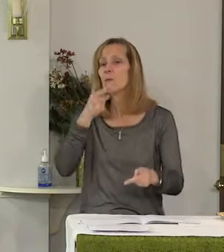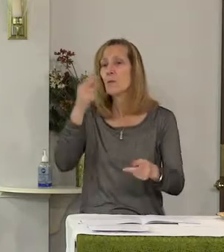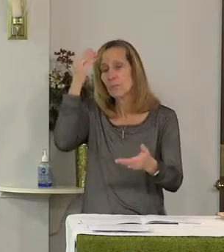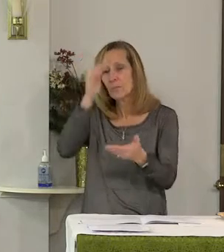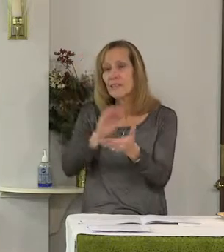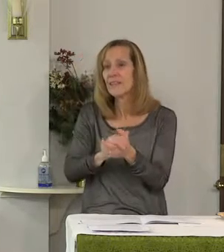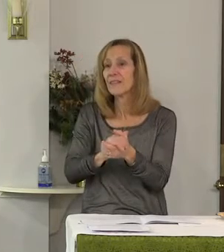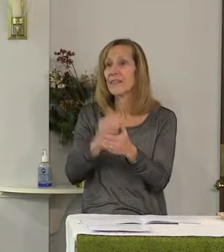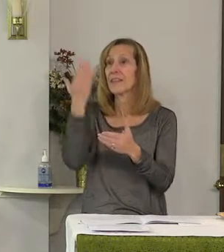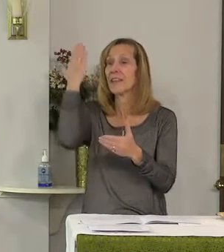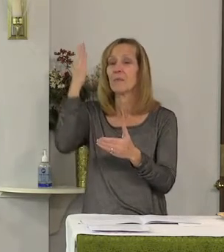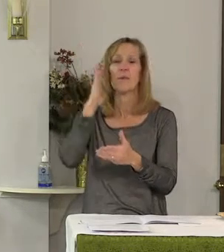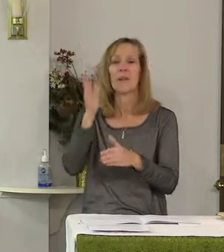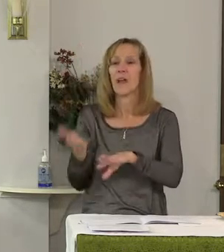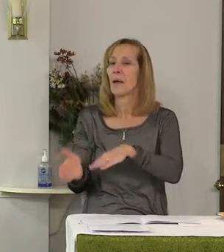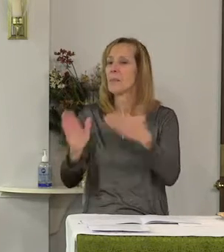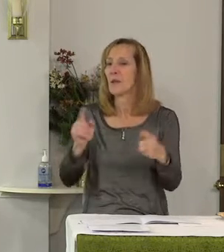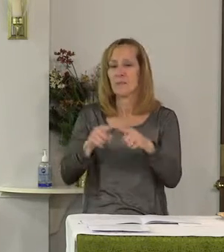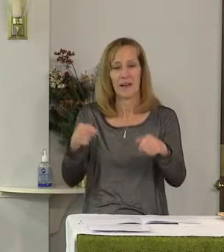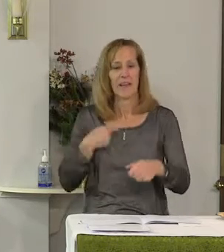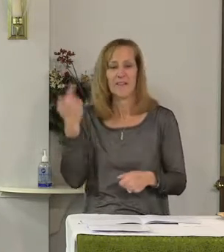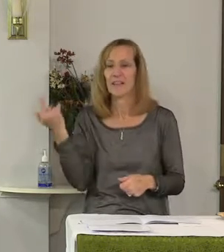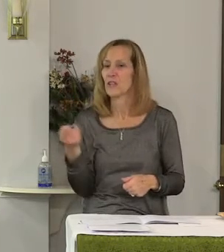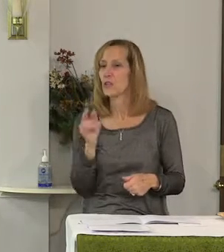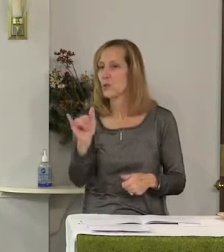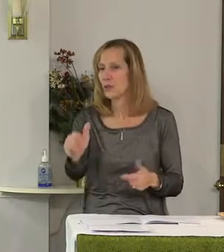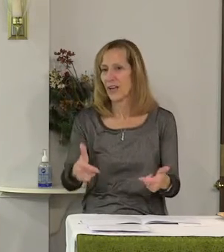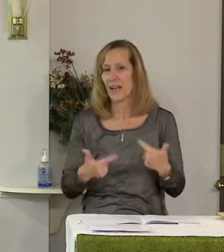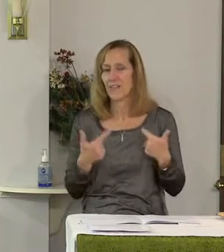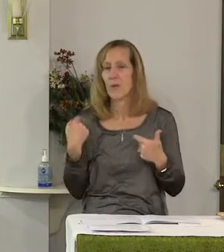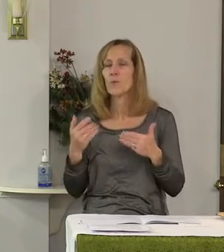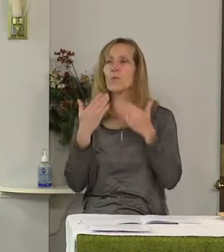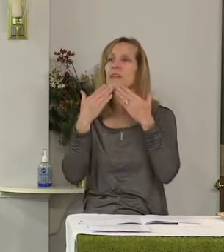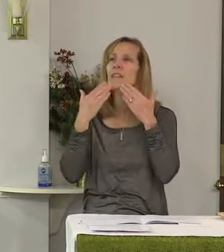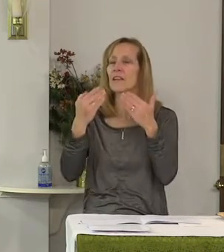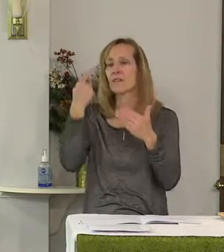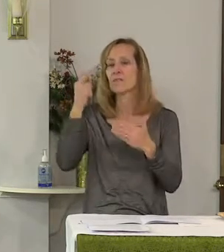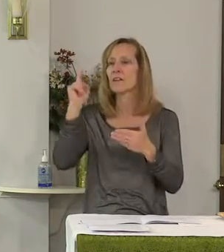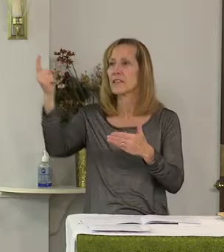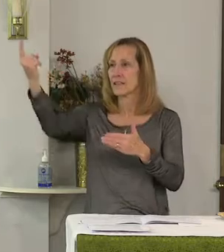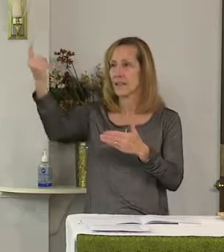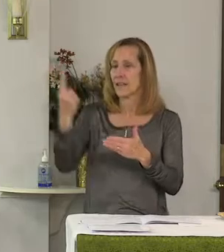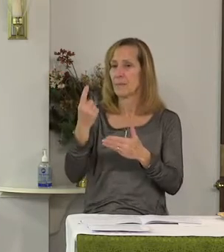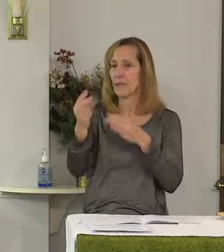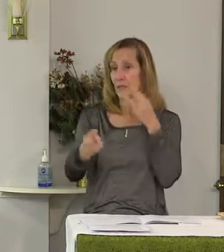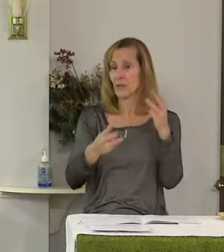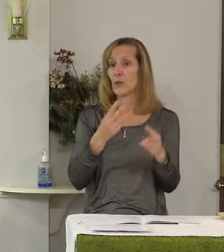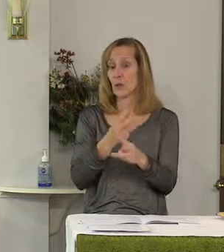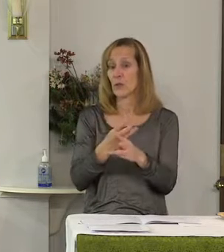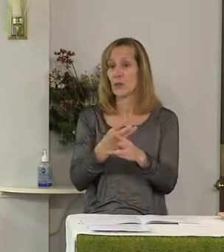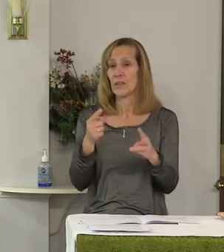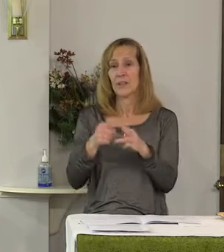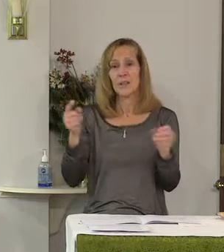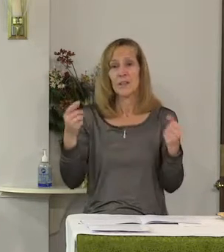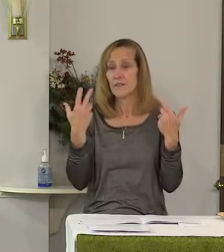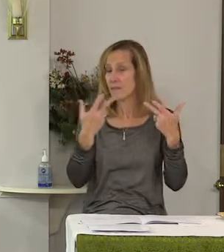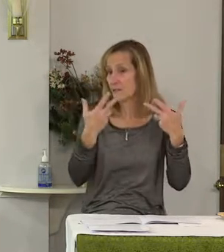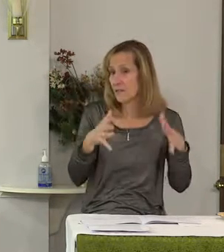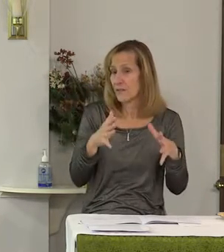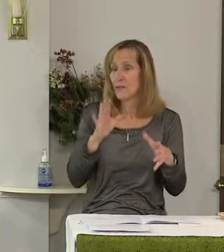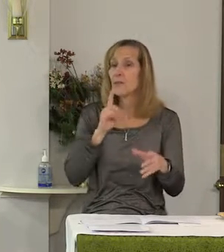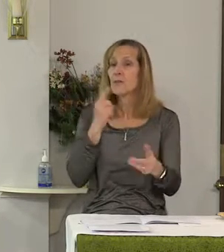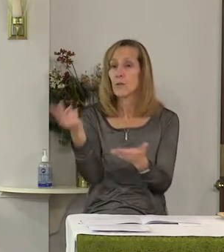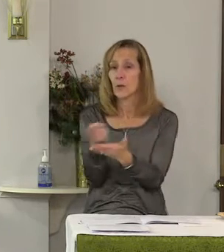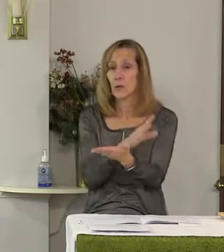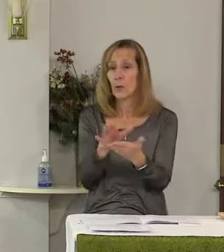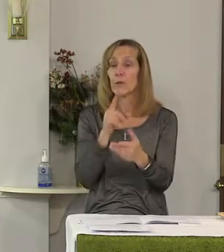him may not perish but have eternal life. We give you thanks for his coming into the world to fulfill for us your